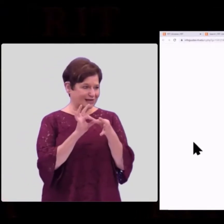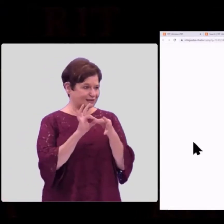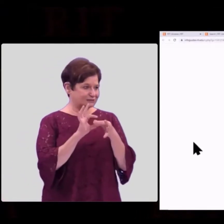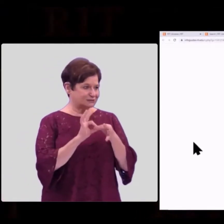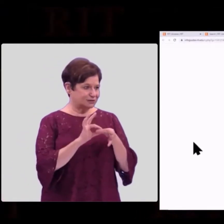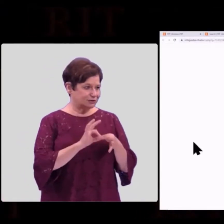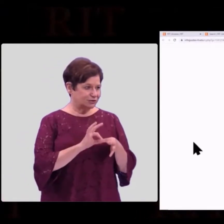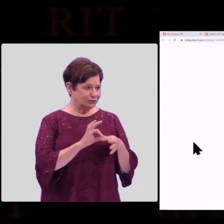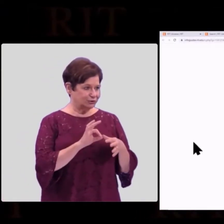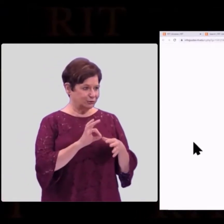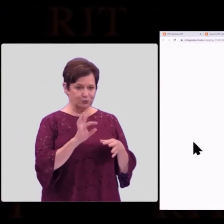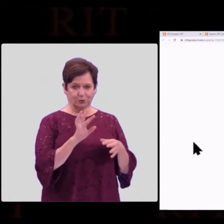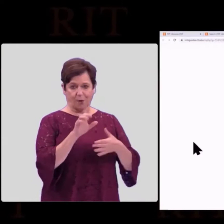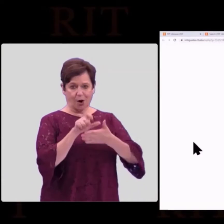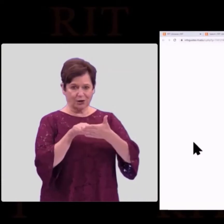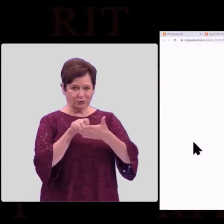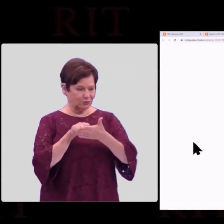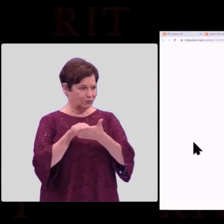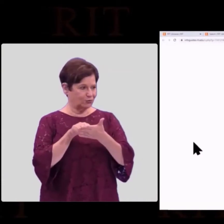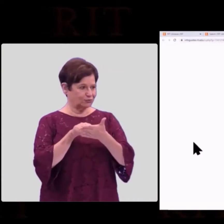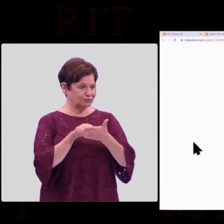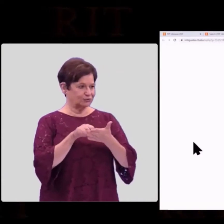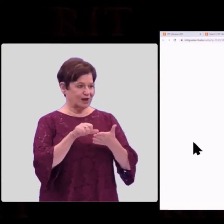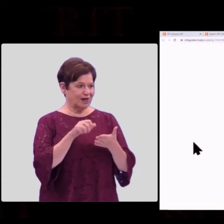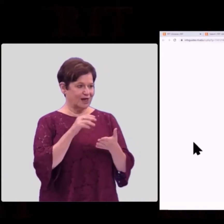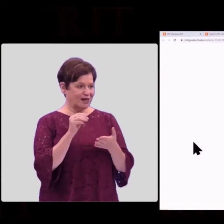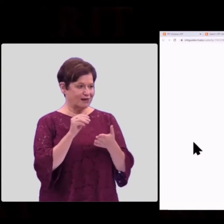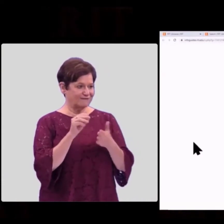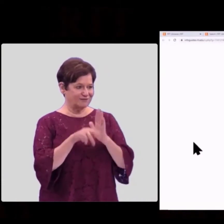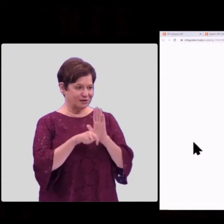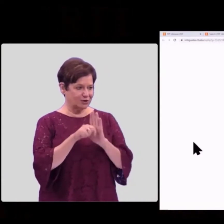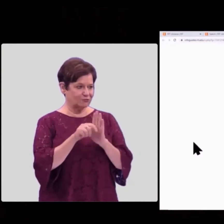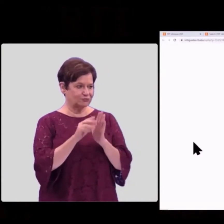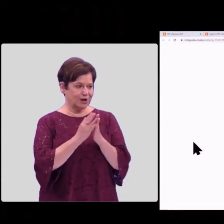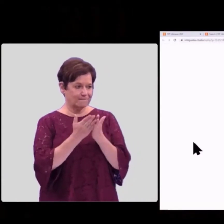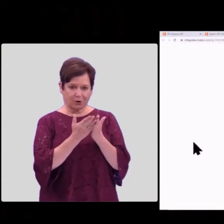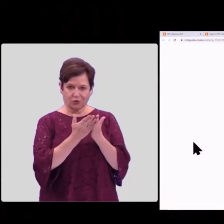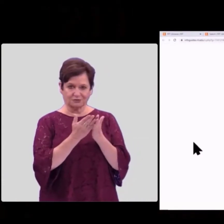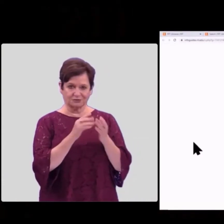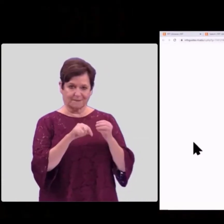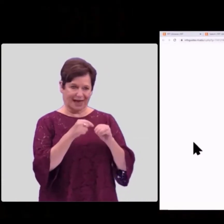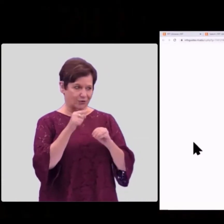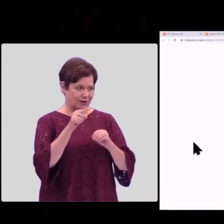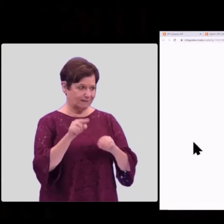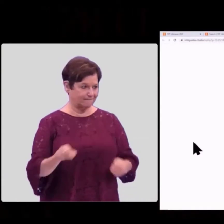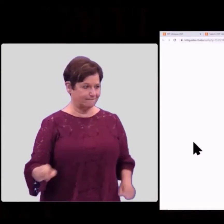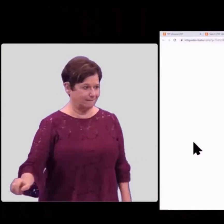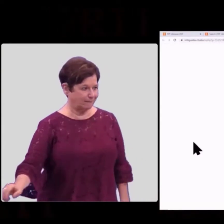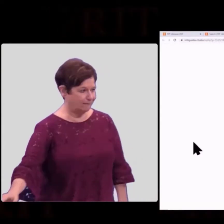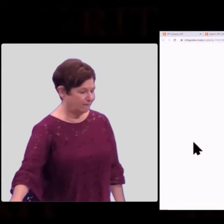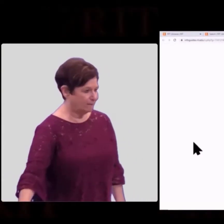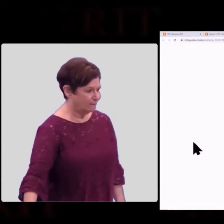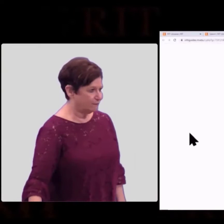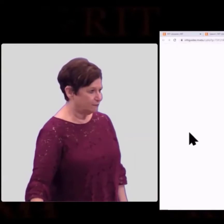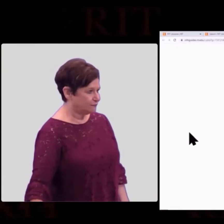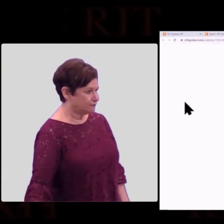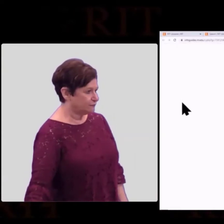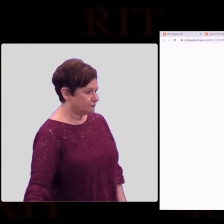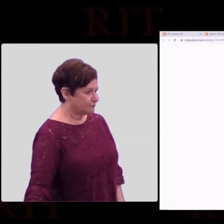Also, there are links to articles, videos, and books about him.